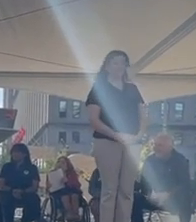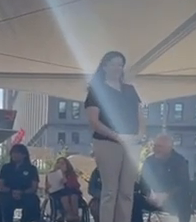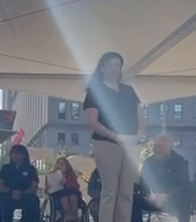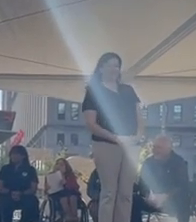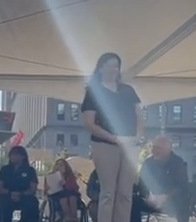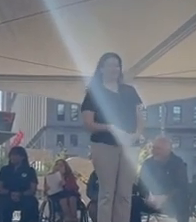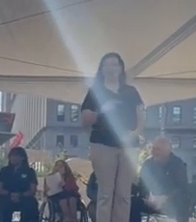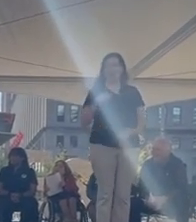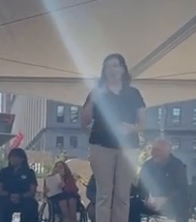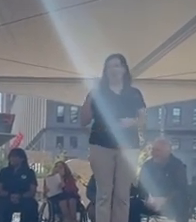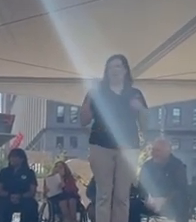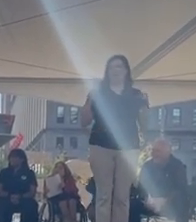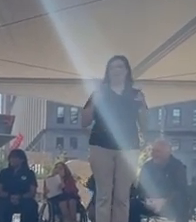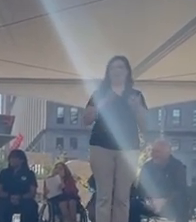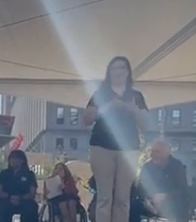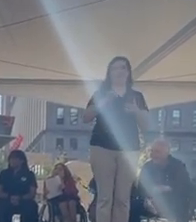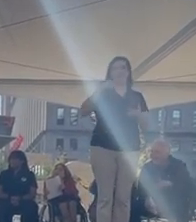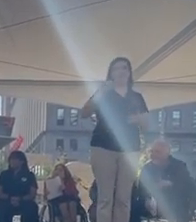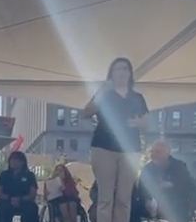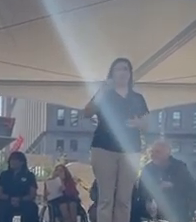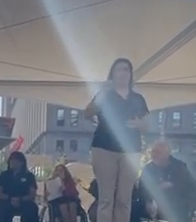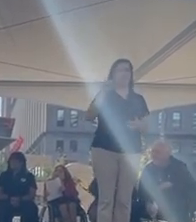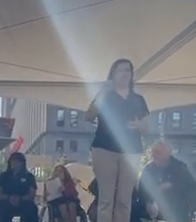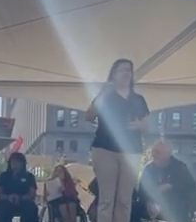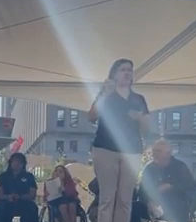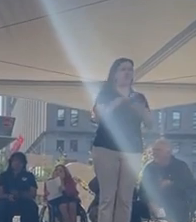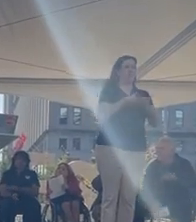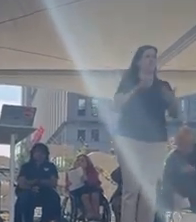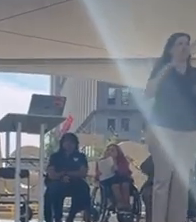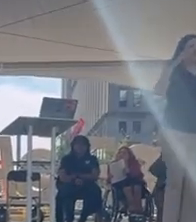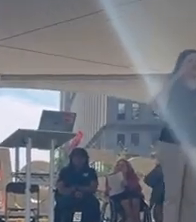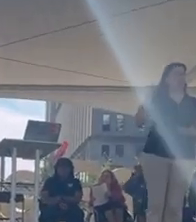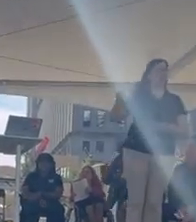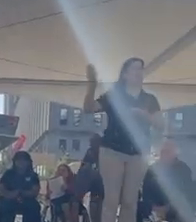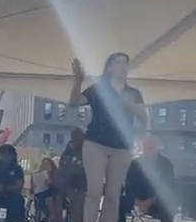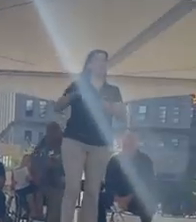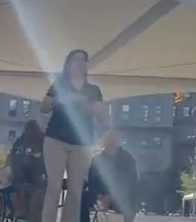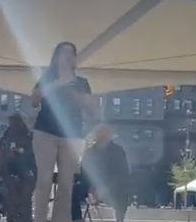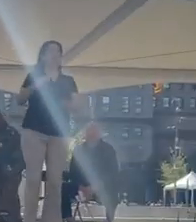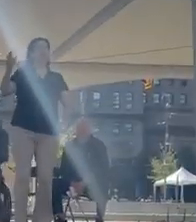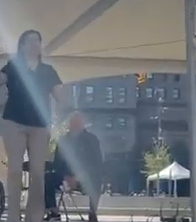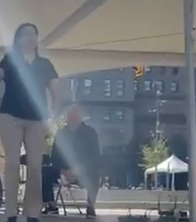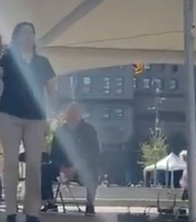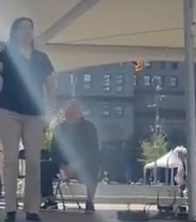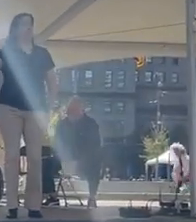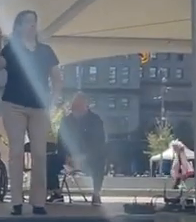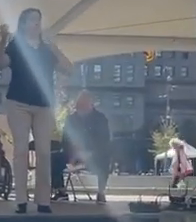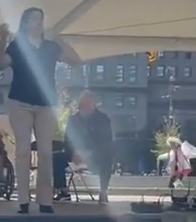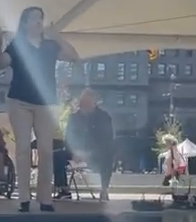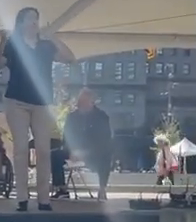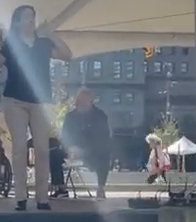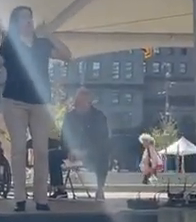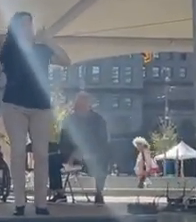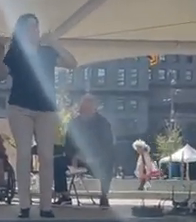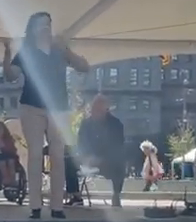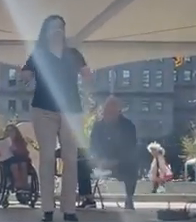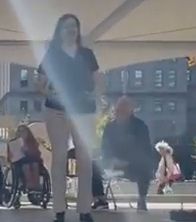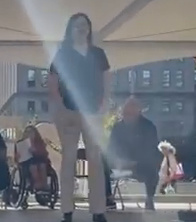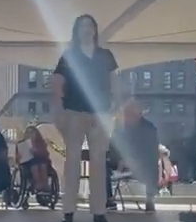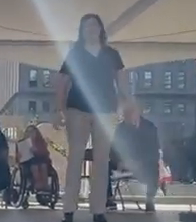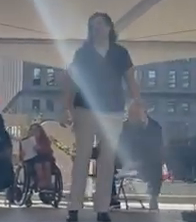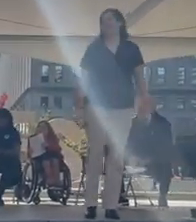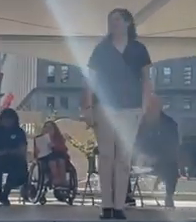Should have played that paratransit music for the prelude. See if we can get everybody fired up for a march.